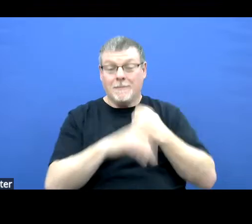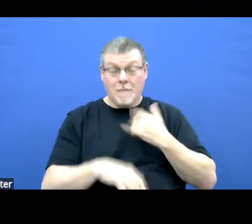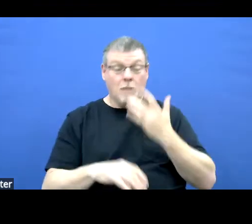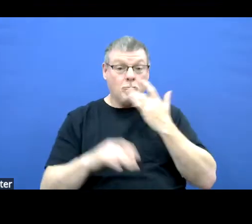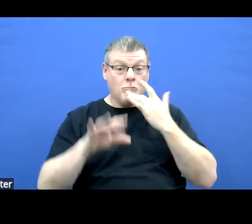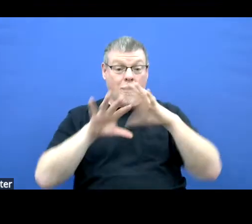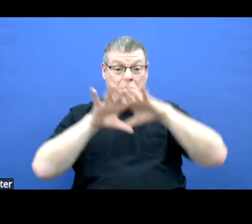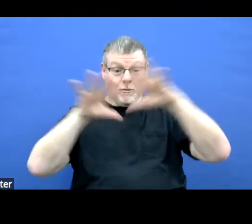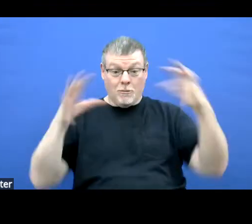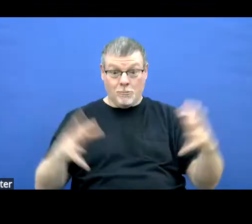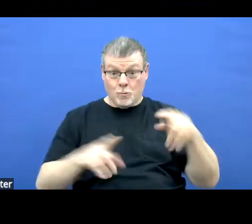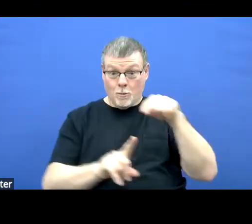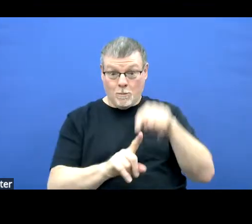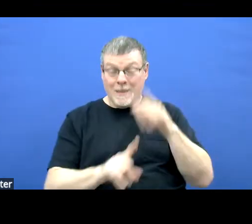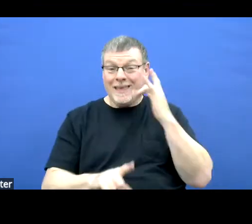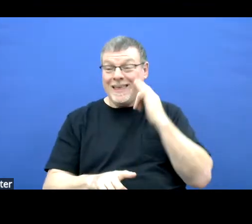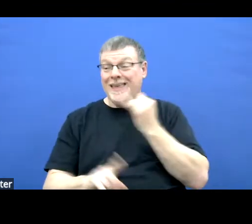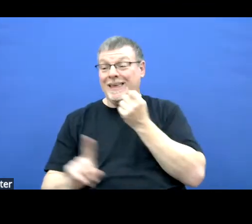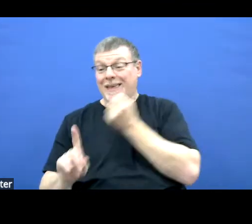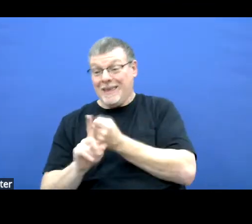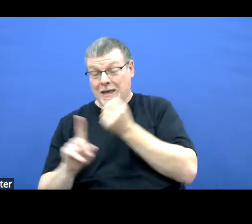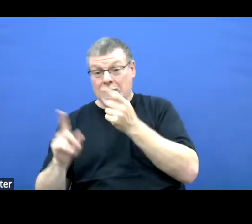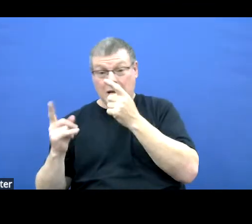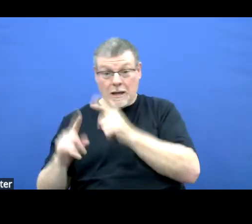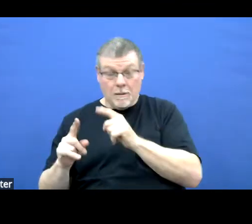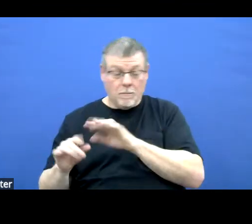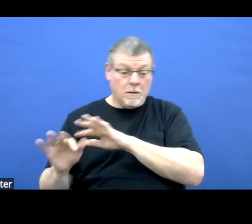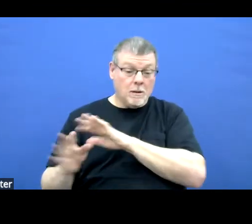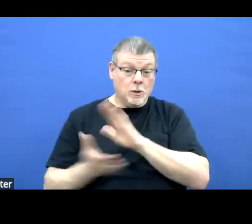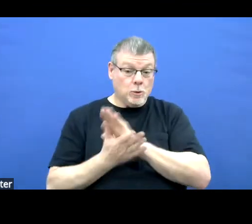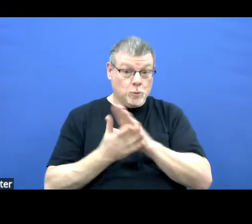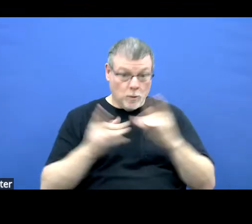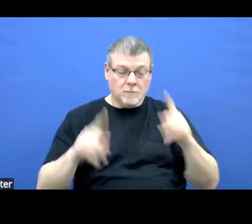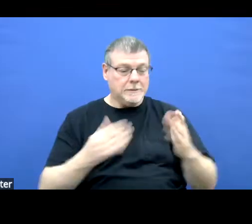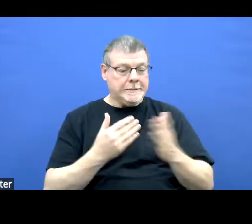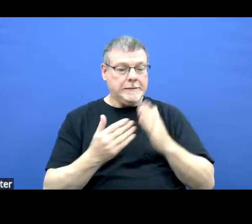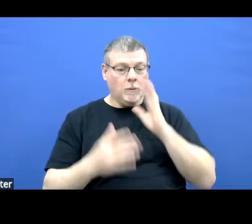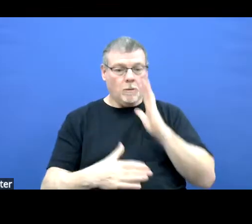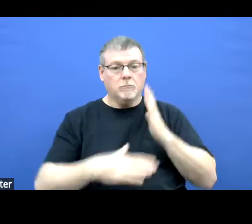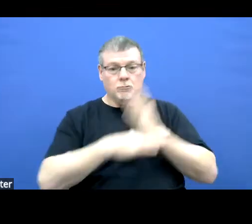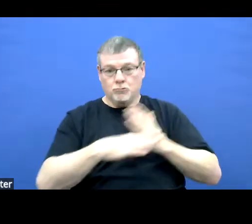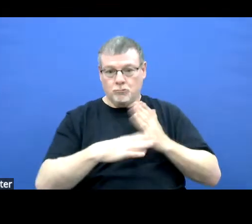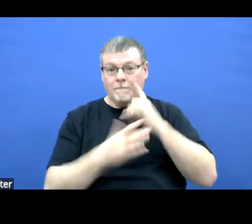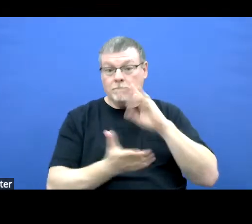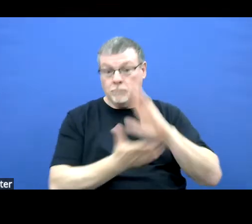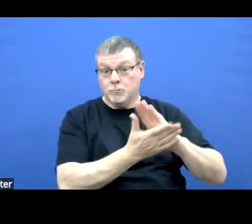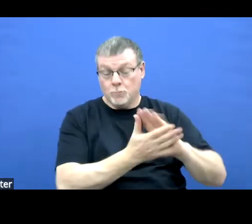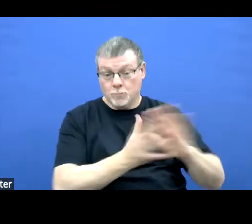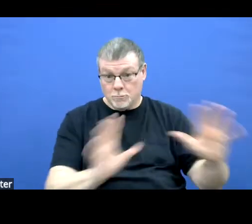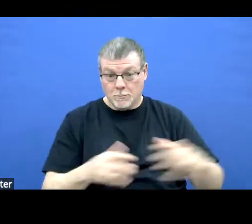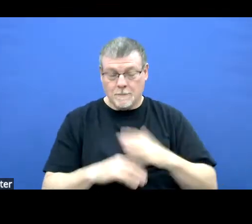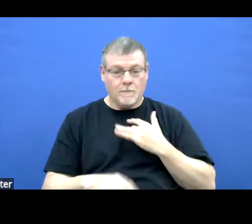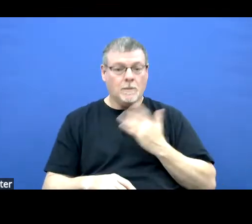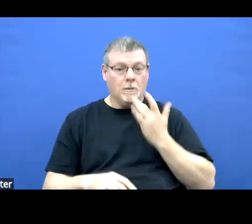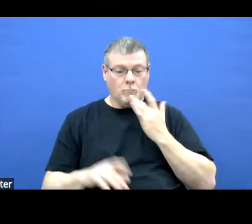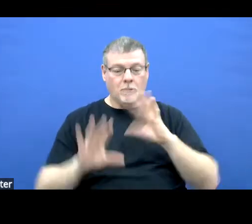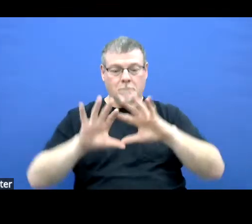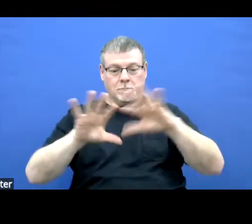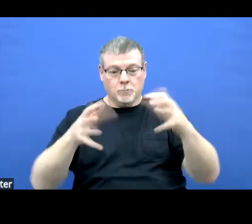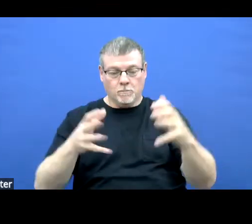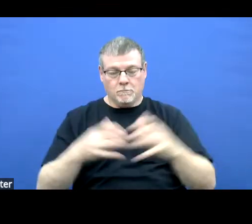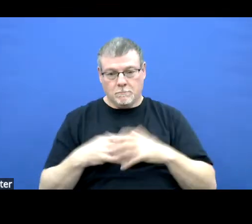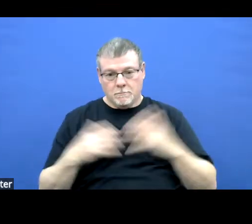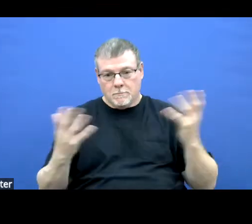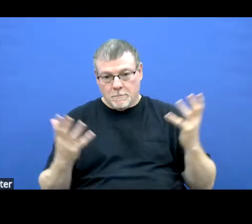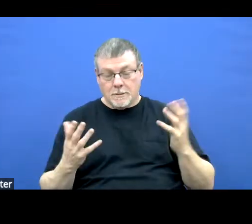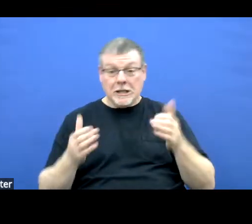if that incident ever occurs while school's in session, that's going to be really disruptive to the school. I'd rather it be the dome, because